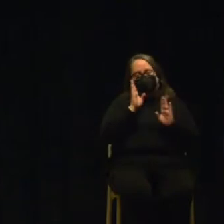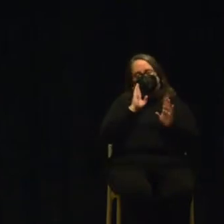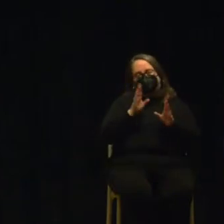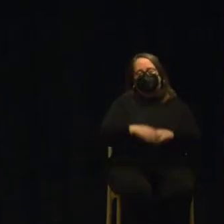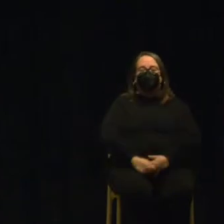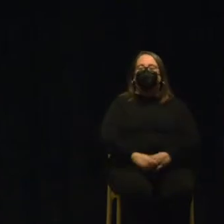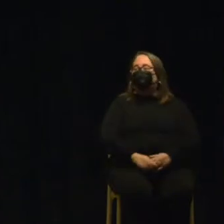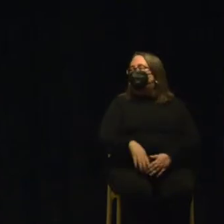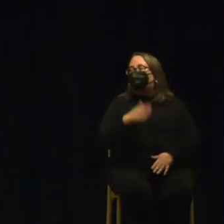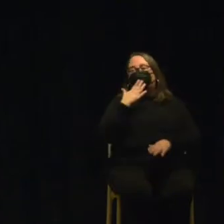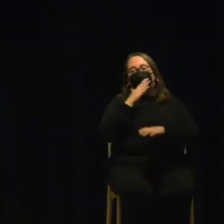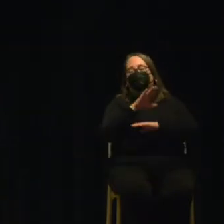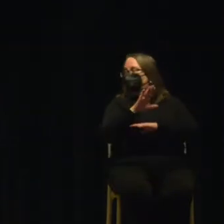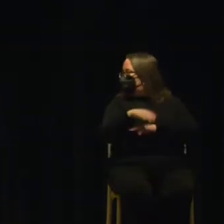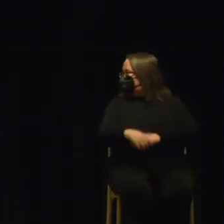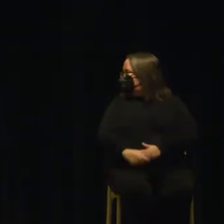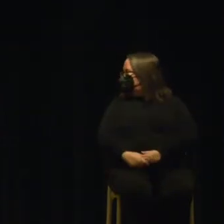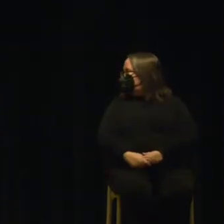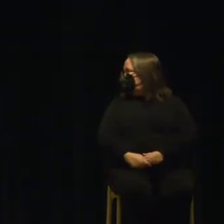Good evening.